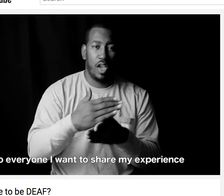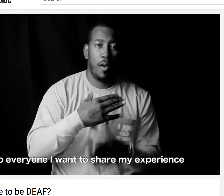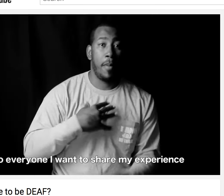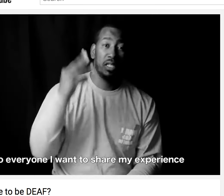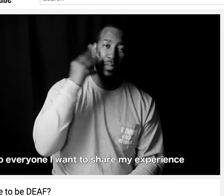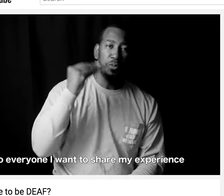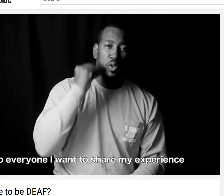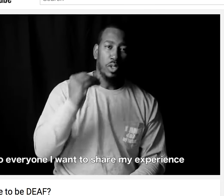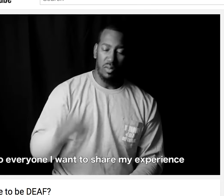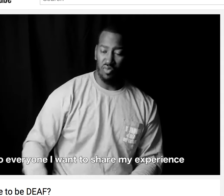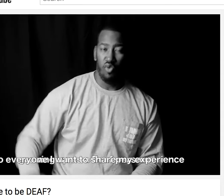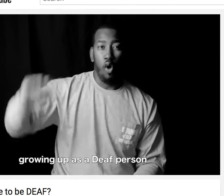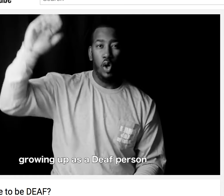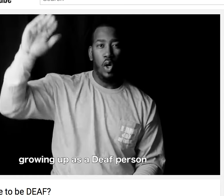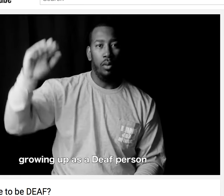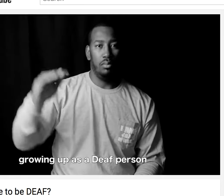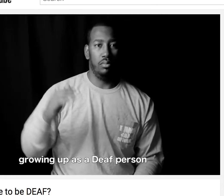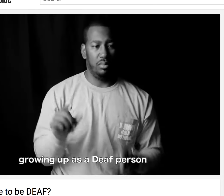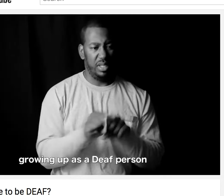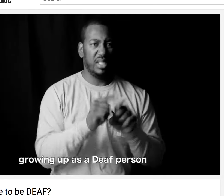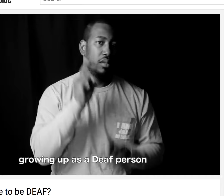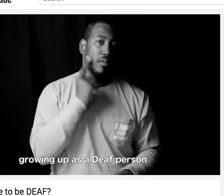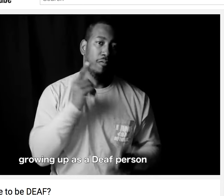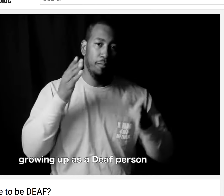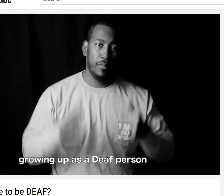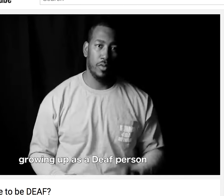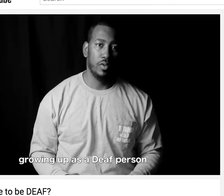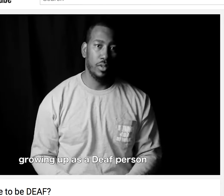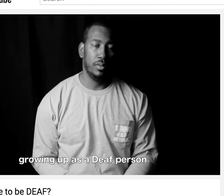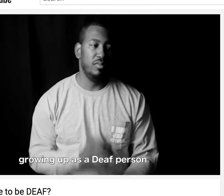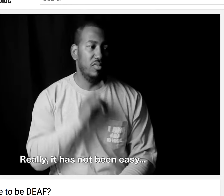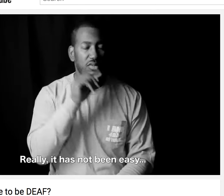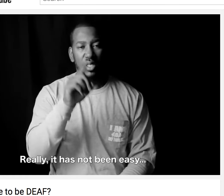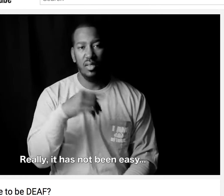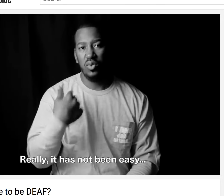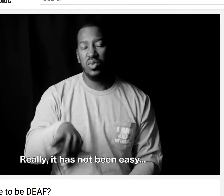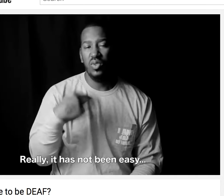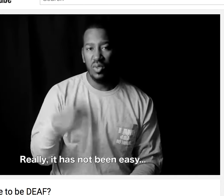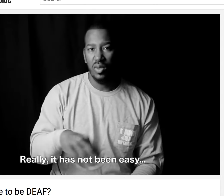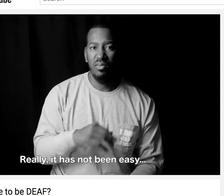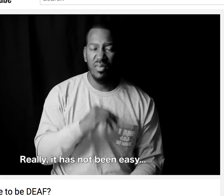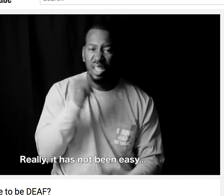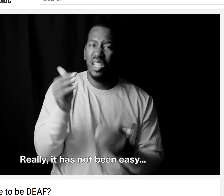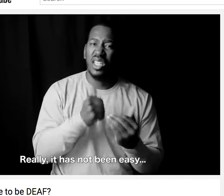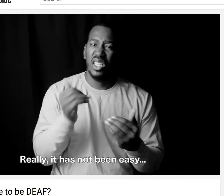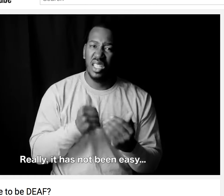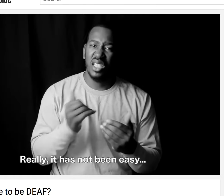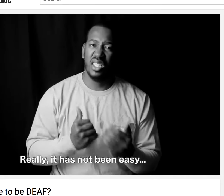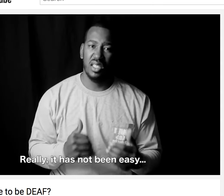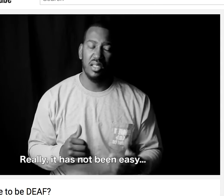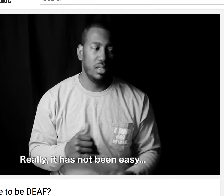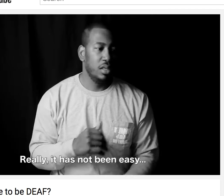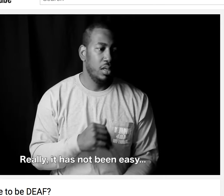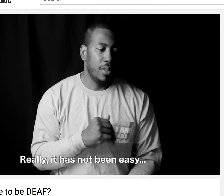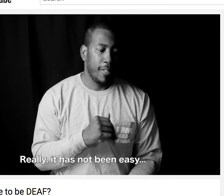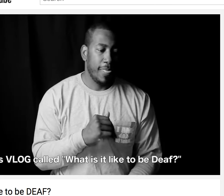Hi, today I want to share my experience growing up as a deaf person. So it was really interesting, but